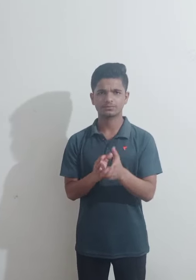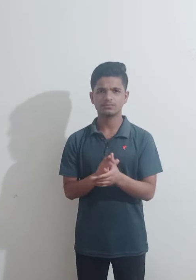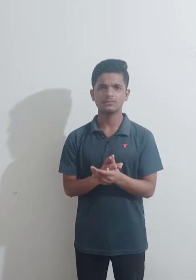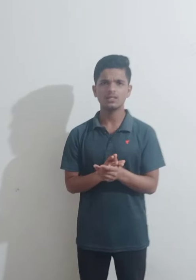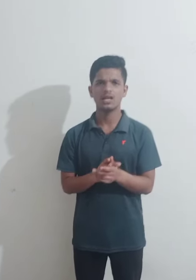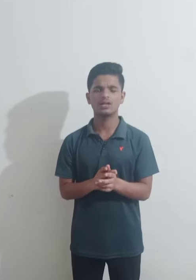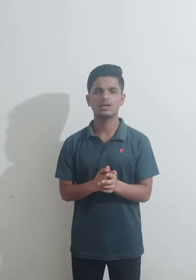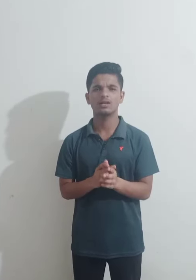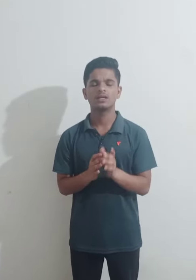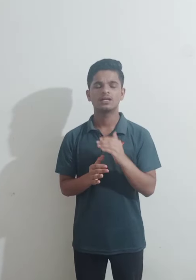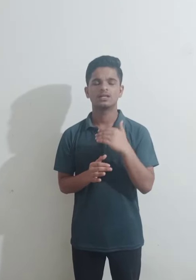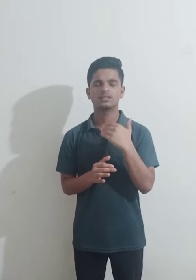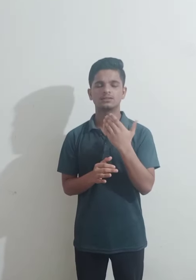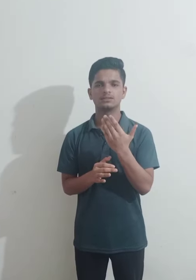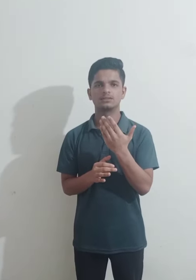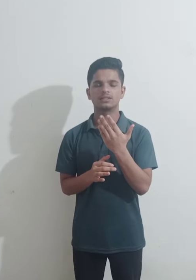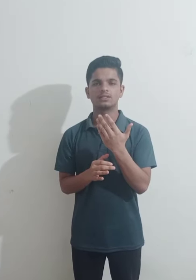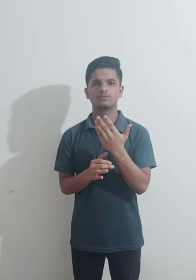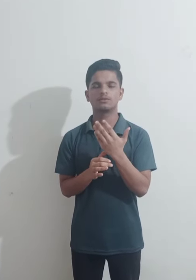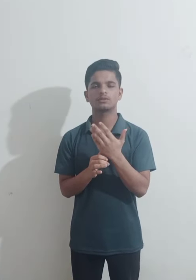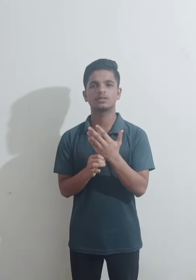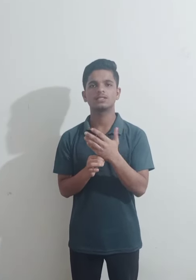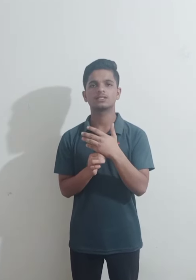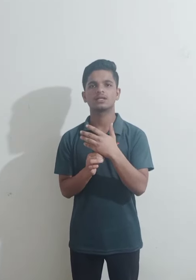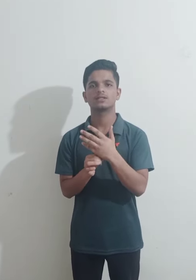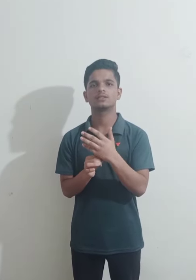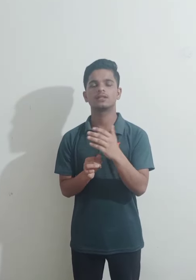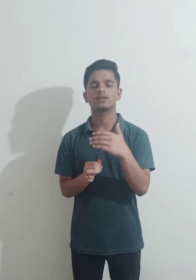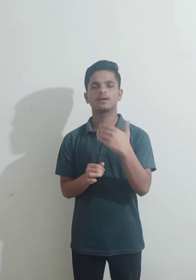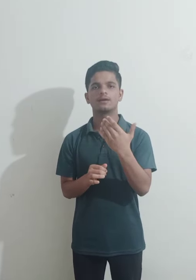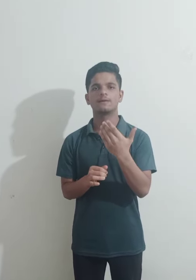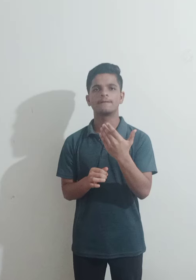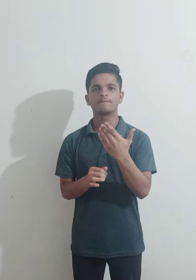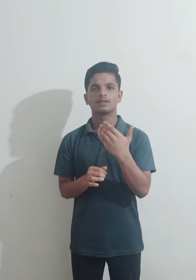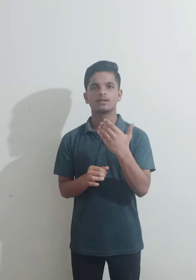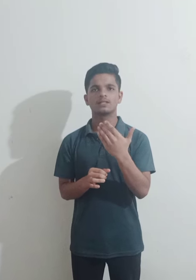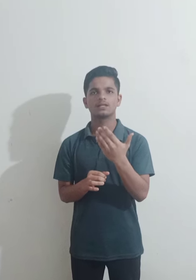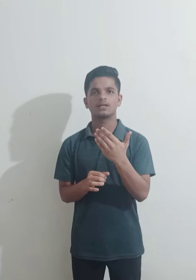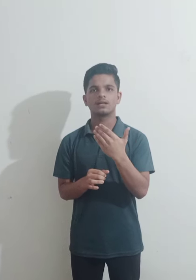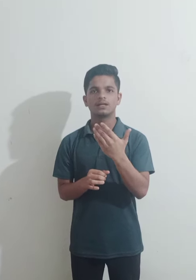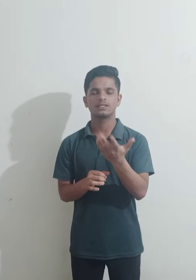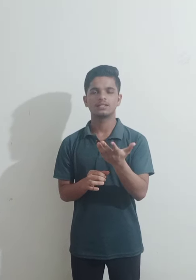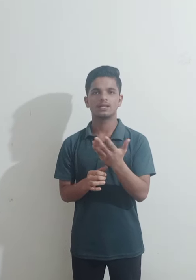and, fourth one is the it access it access